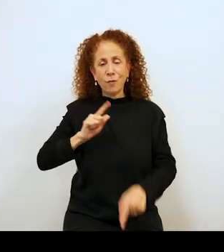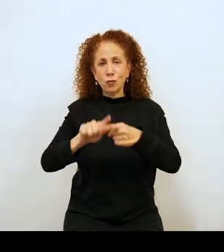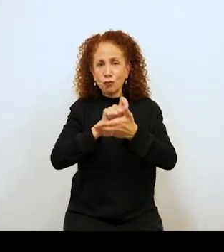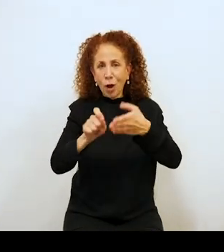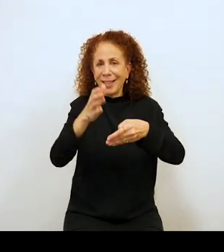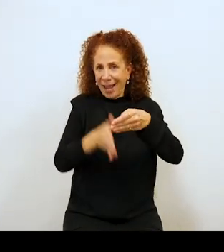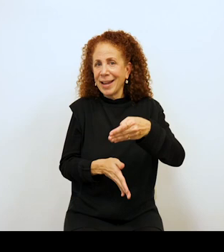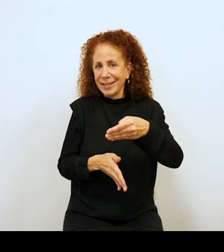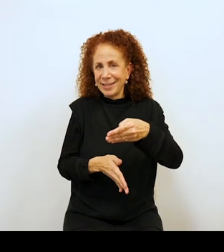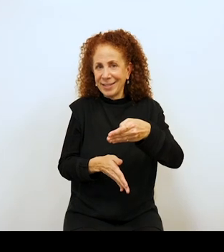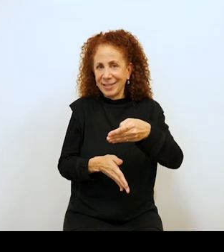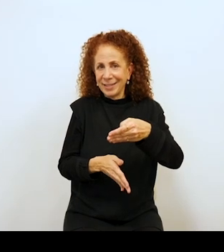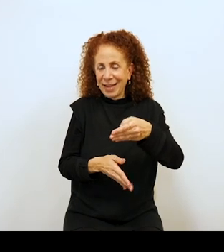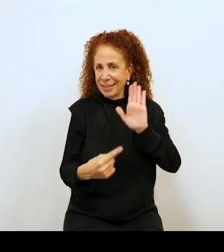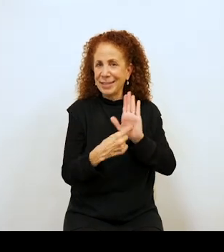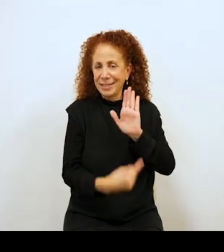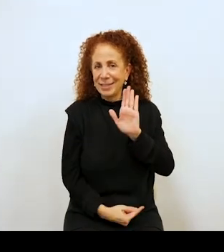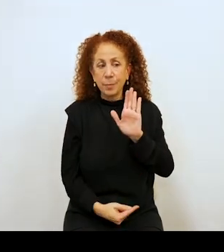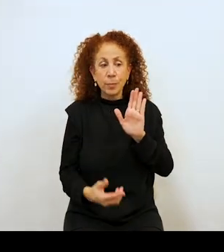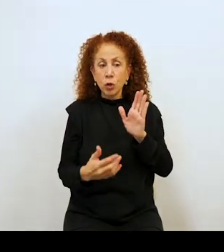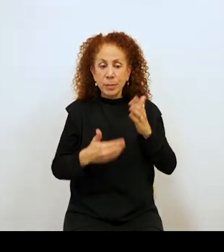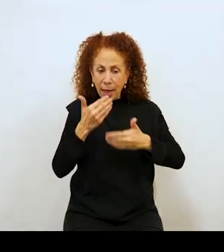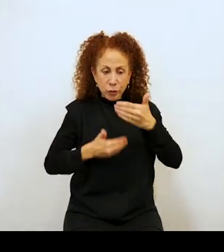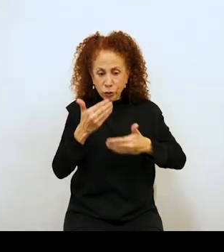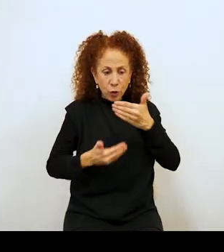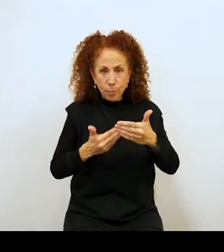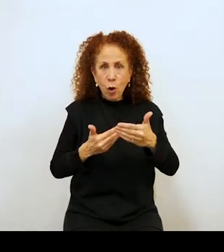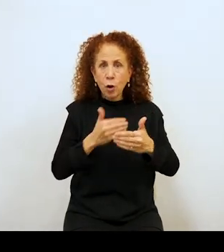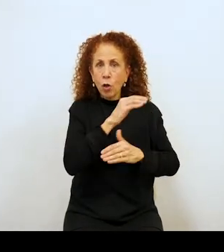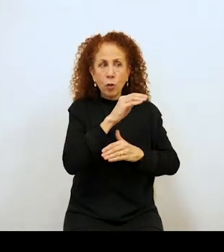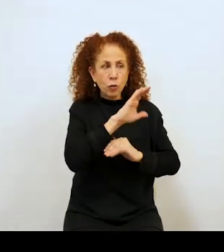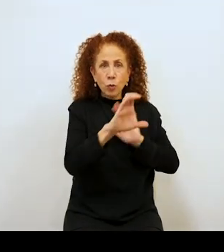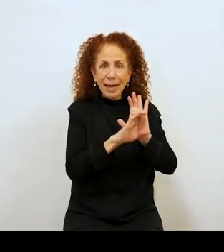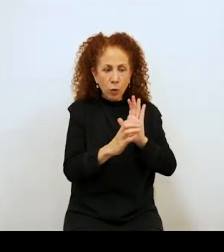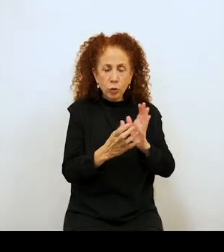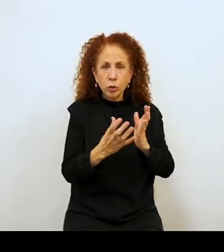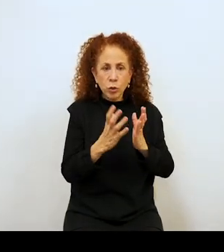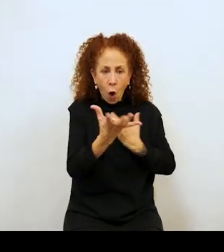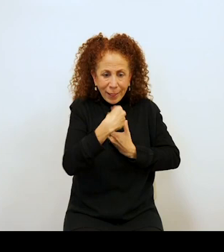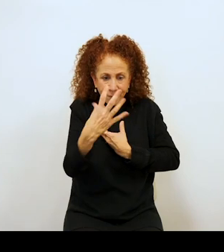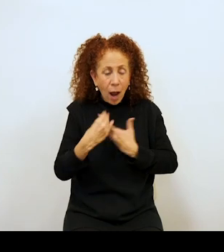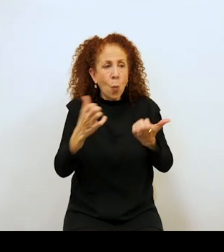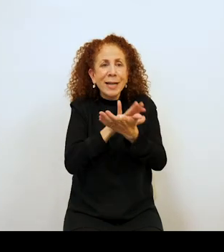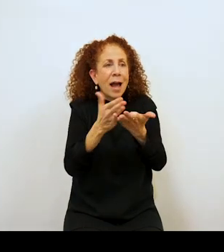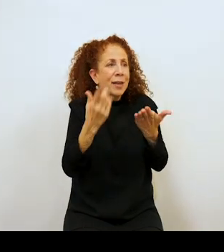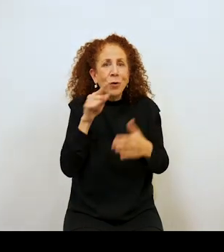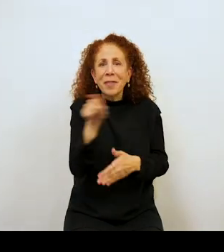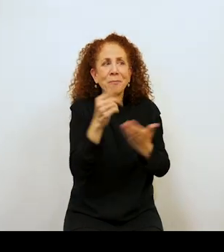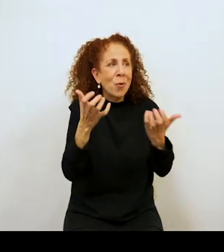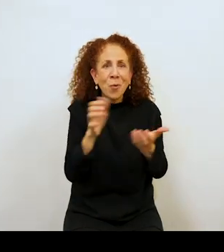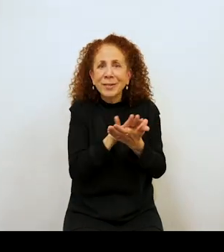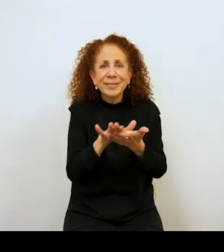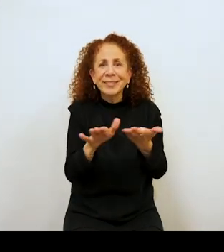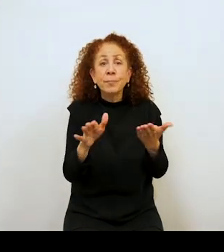writing the endings that I've written, because at a certain point, you're living with your characters, you want only nice things to happen for them. So I have,